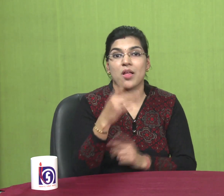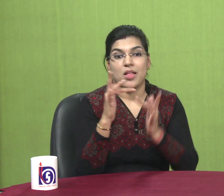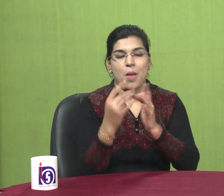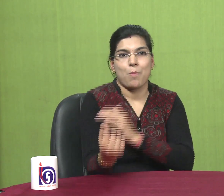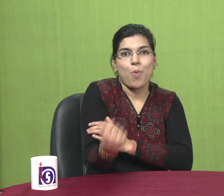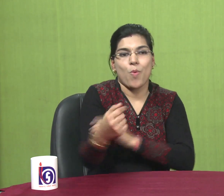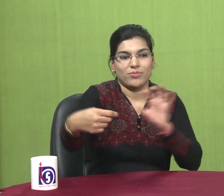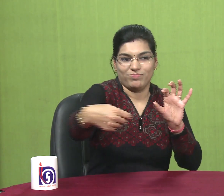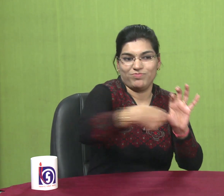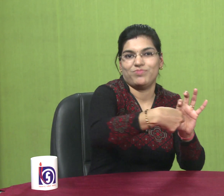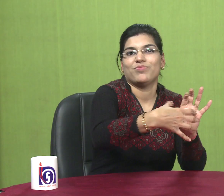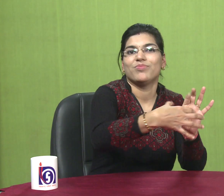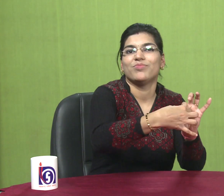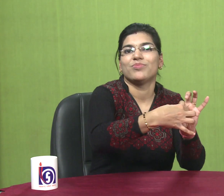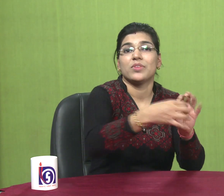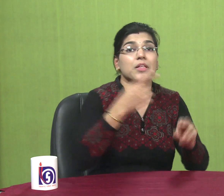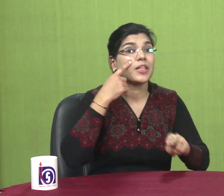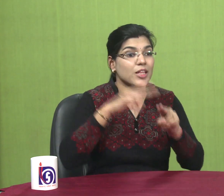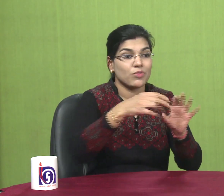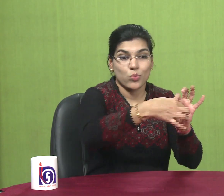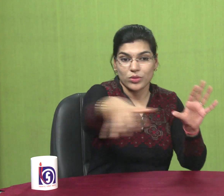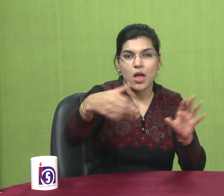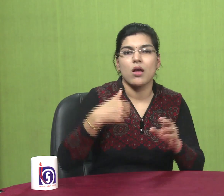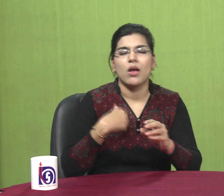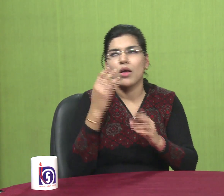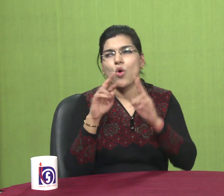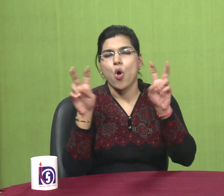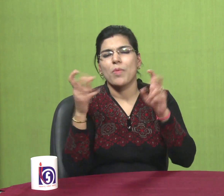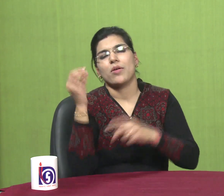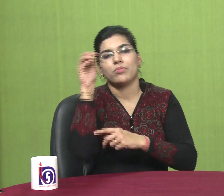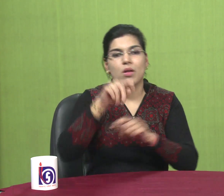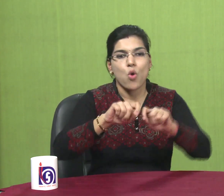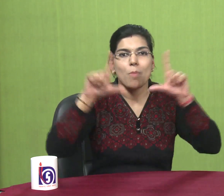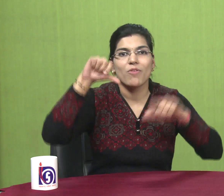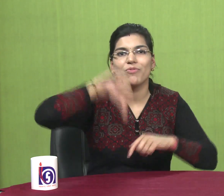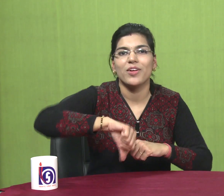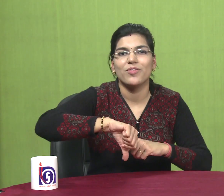And then you can go through the web page. If there was no web server,